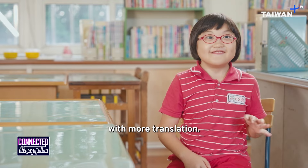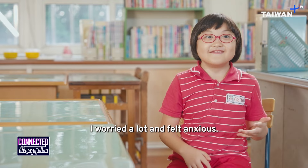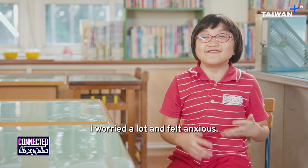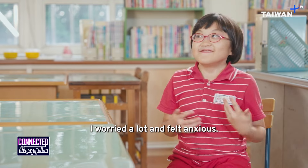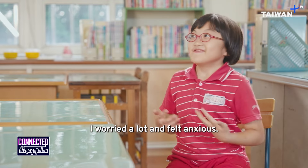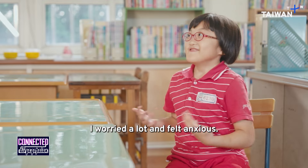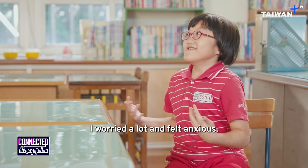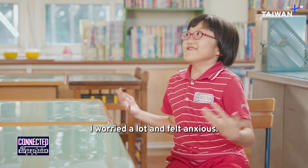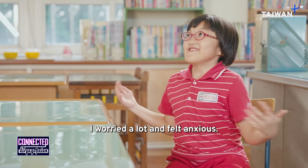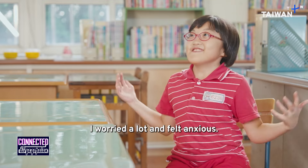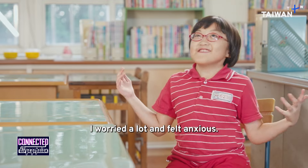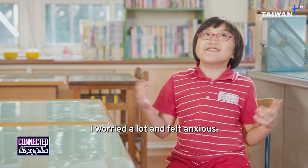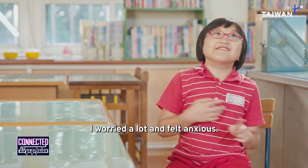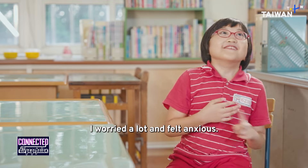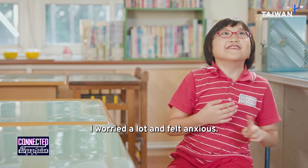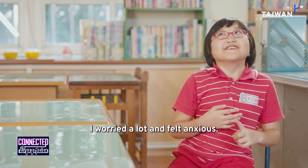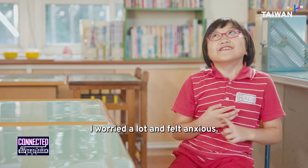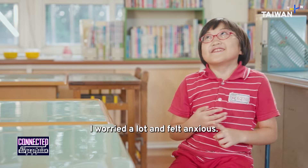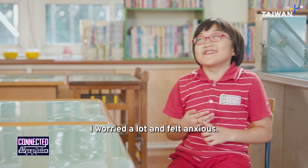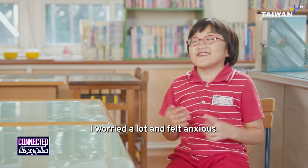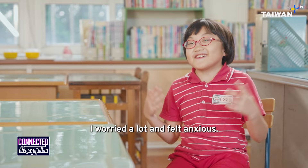I worried a lot and felt anxious.